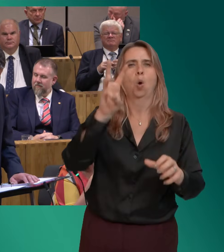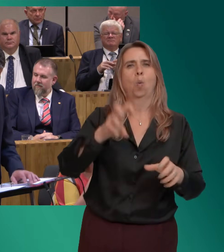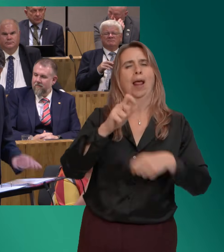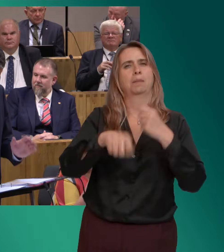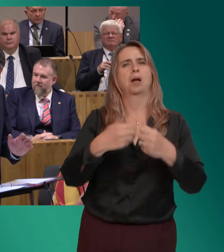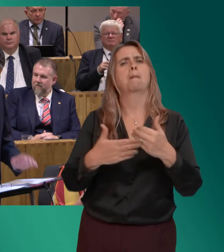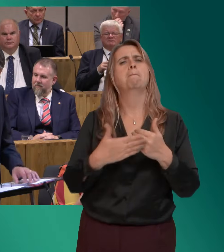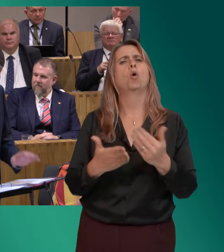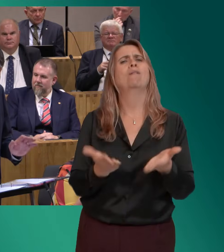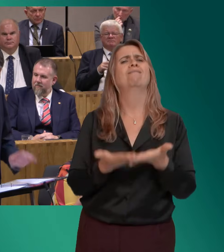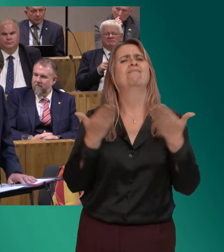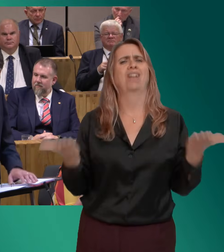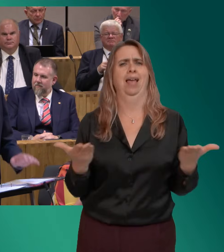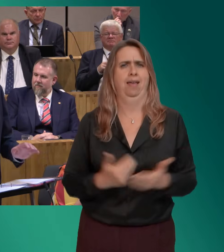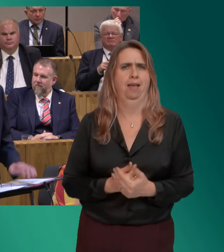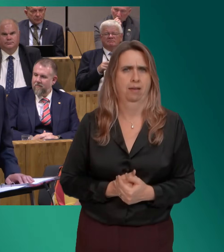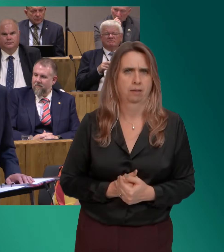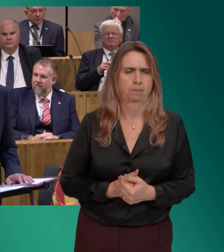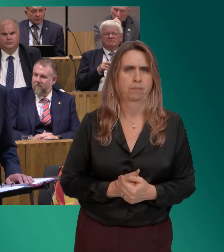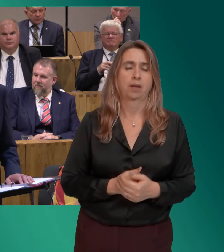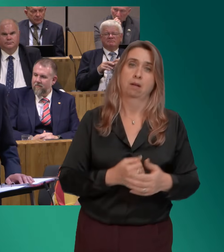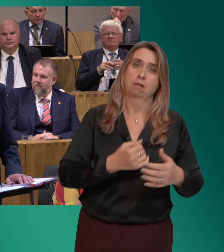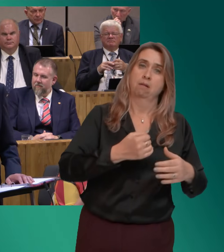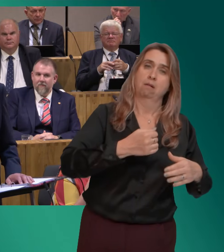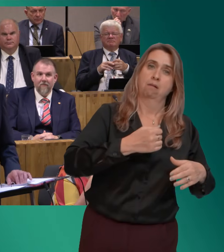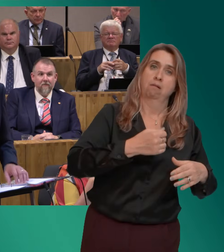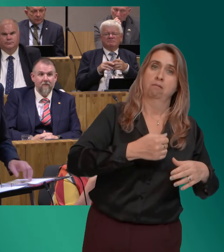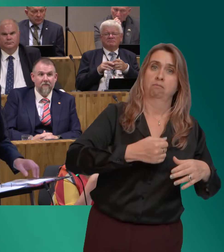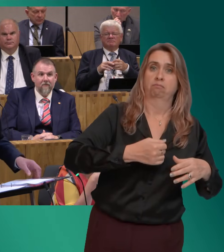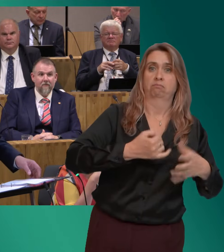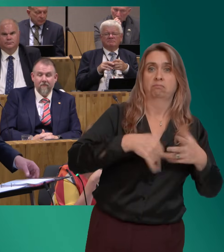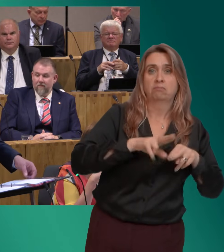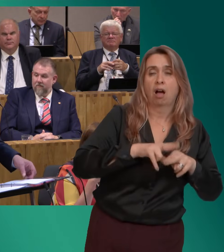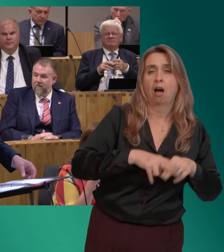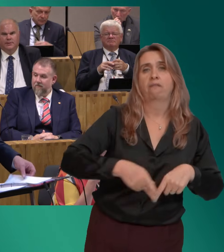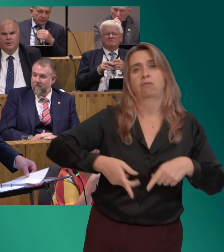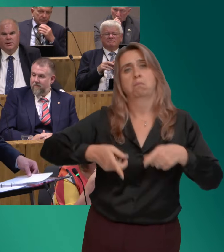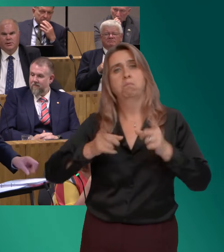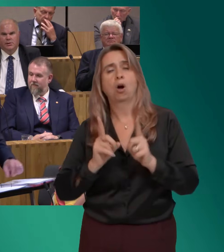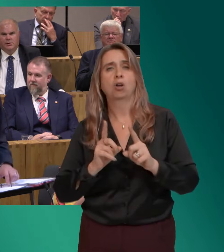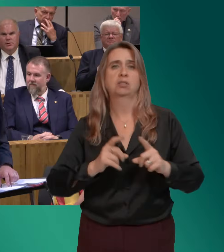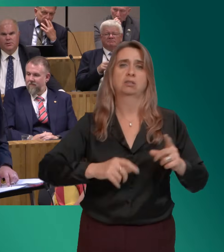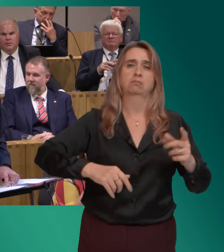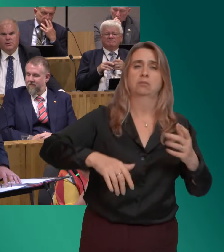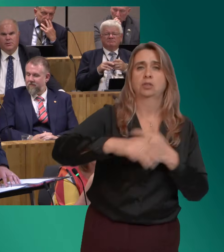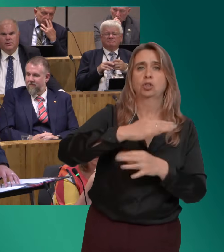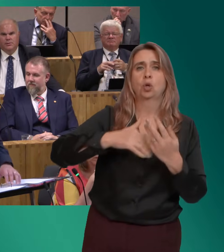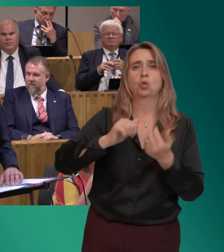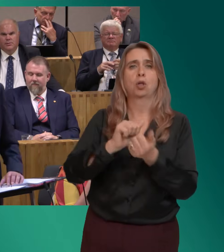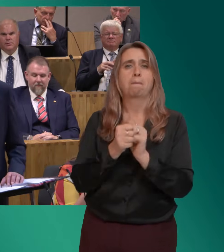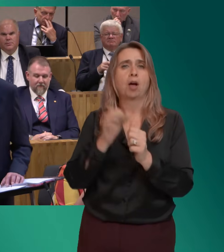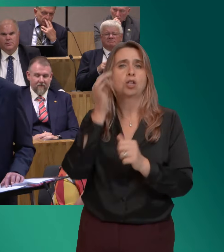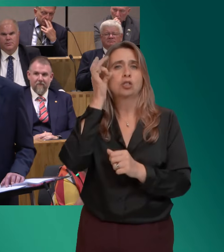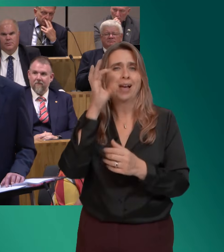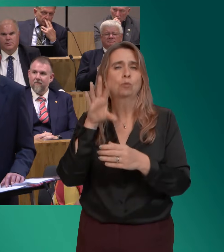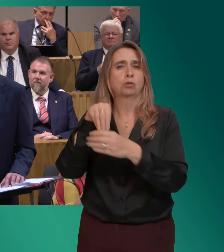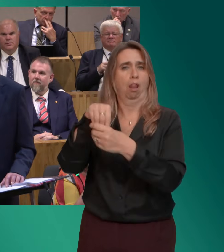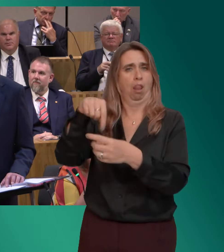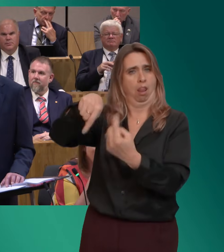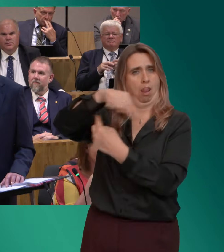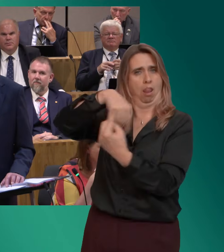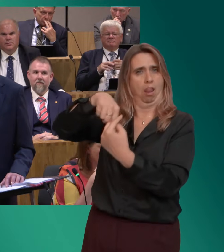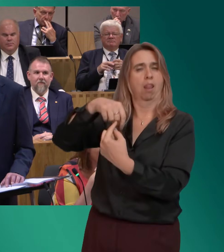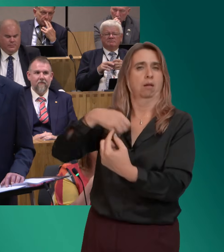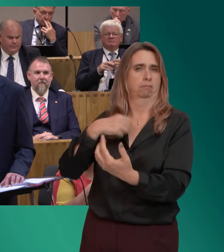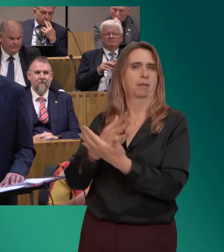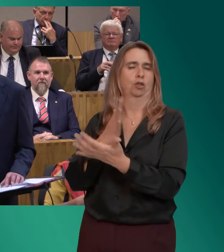and workers, employers, government sit as partners on the Social Partnership Council, and my job is to make the most